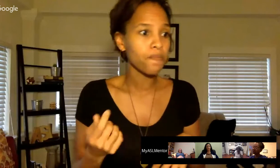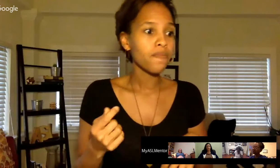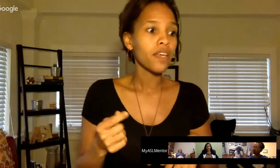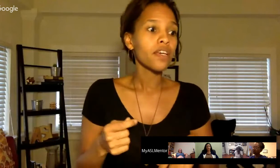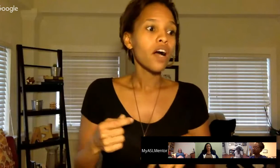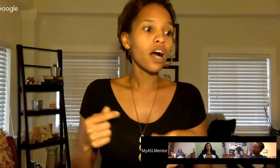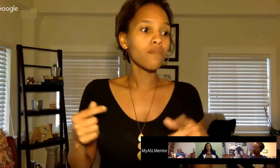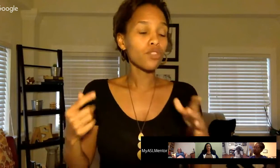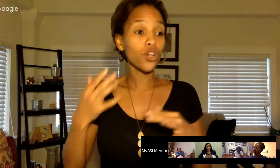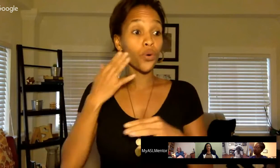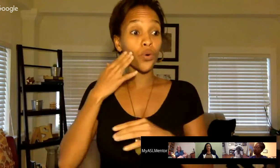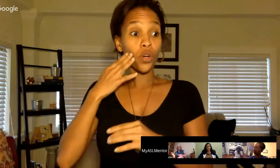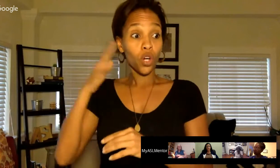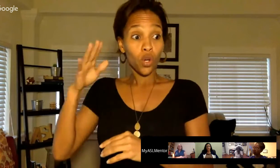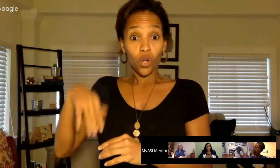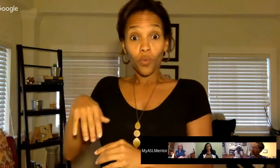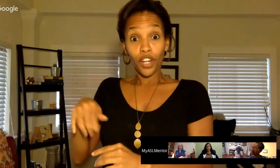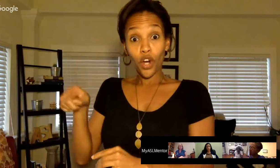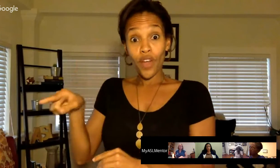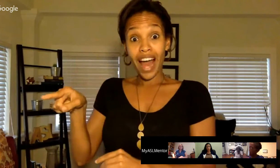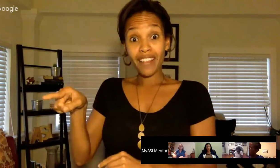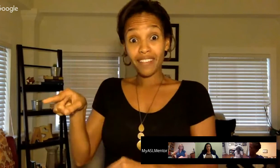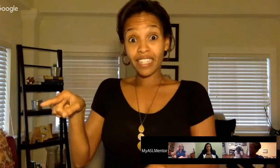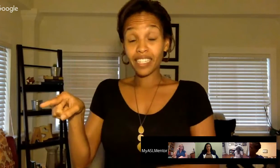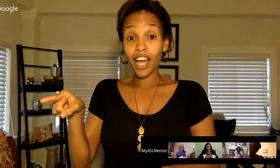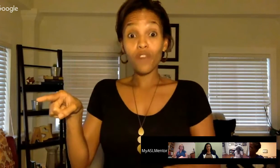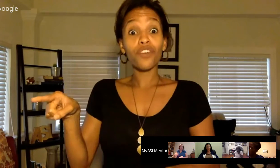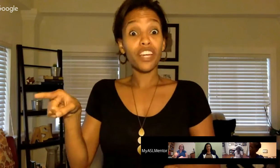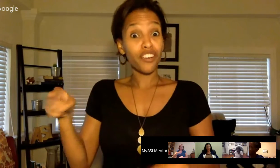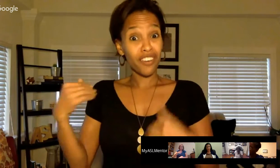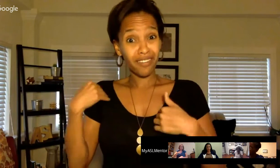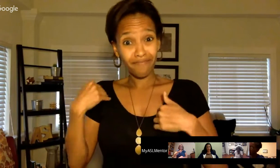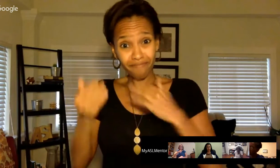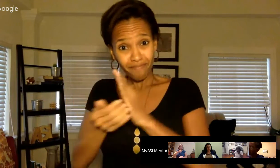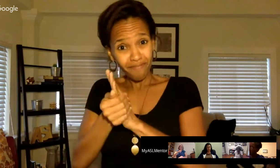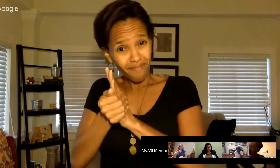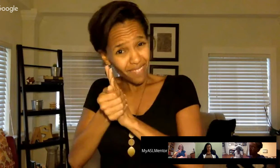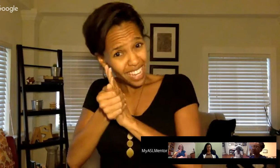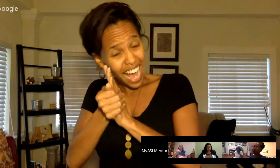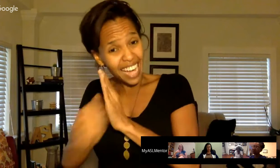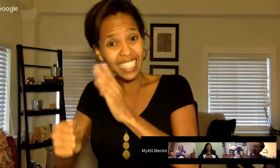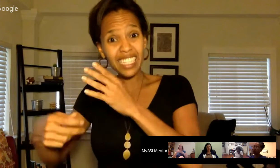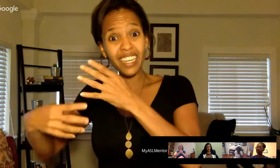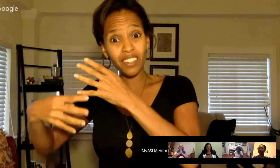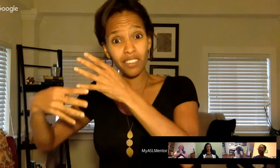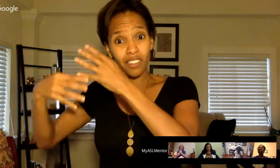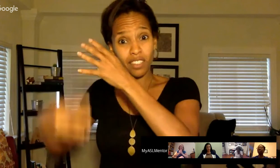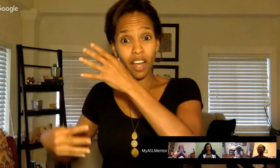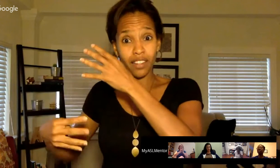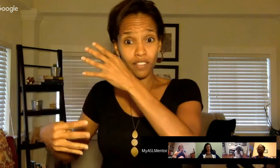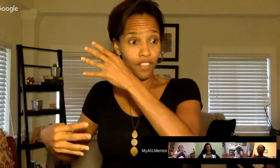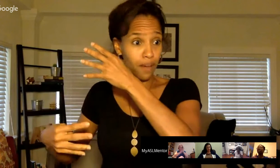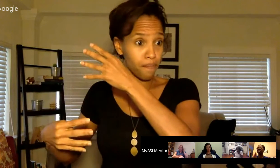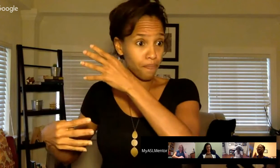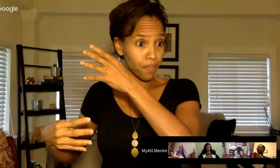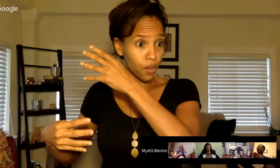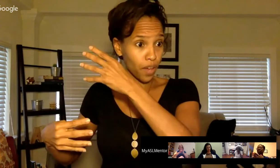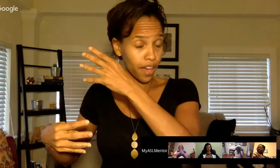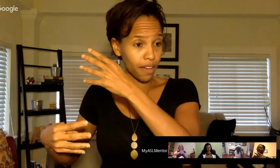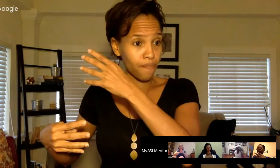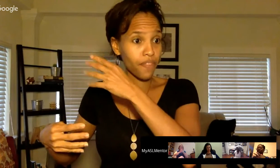necessary. So we know that this guy over here has skills, lots of